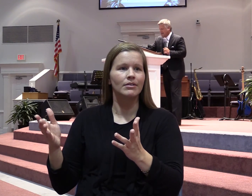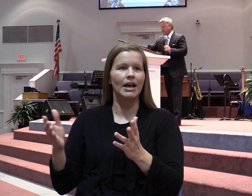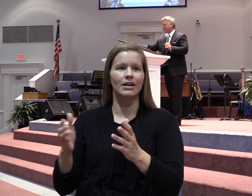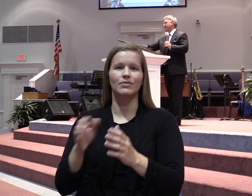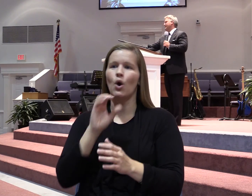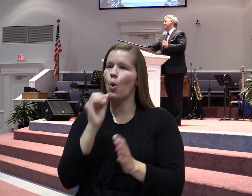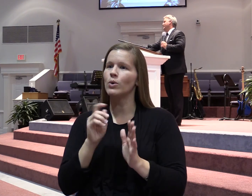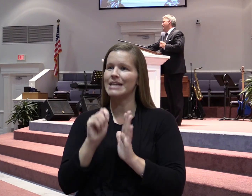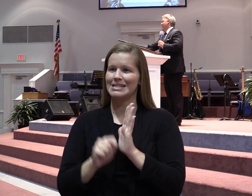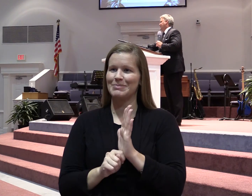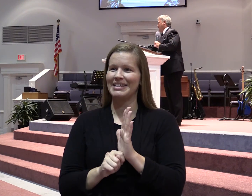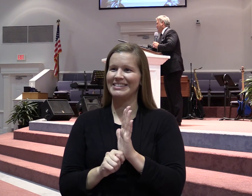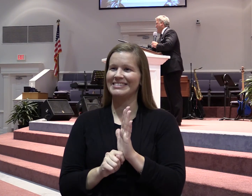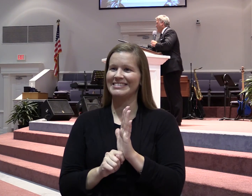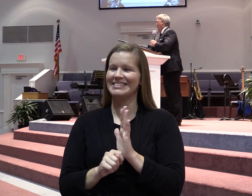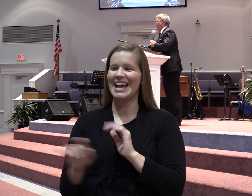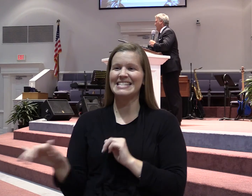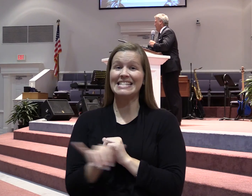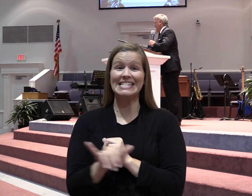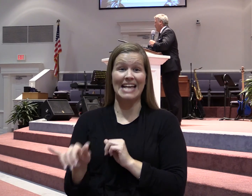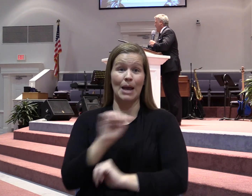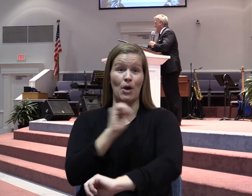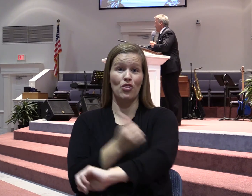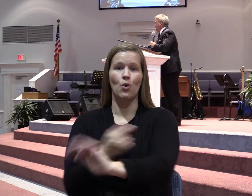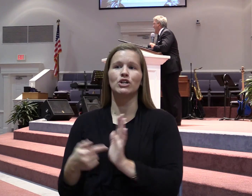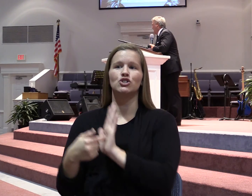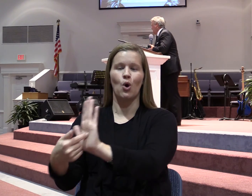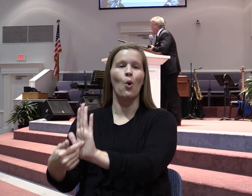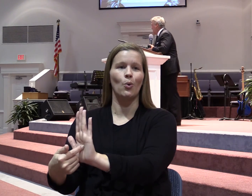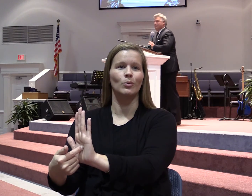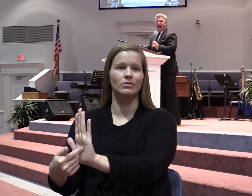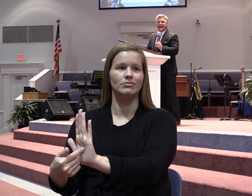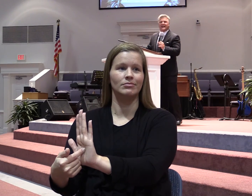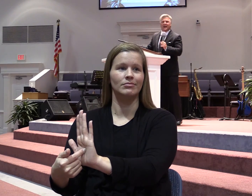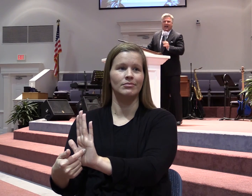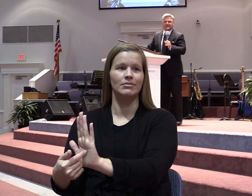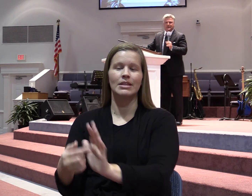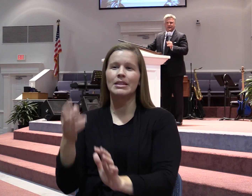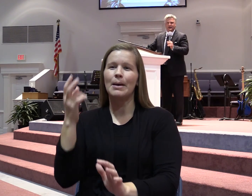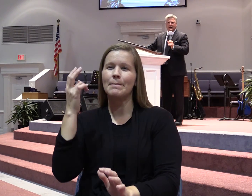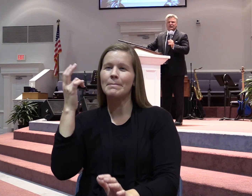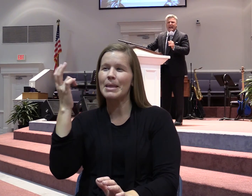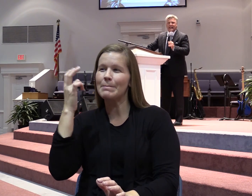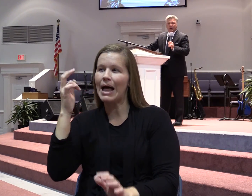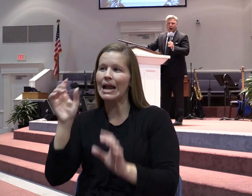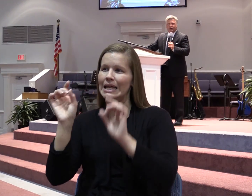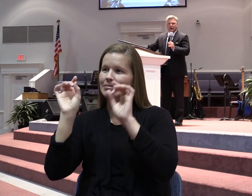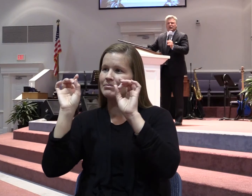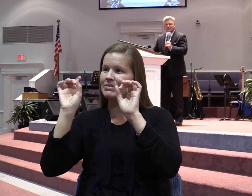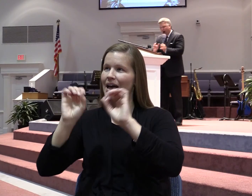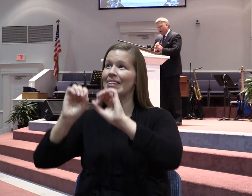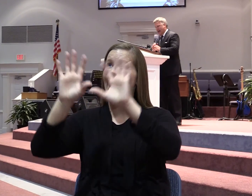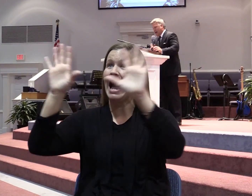Sinai. It's the same authority revealed in the Exodus narrative, blinding light, shaking